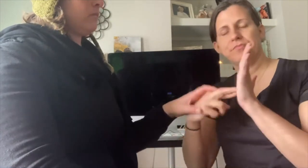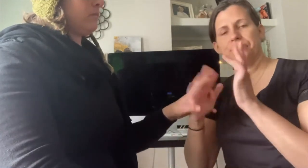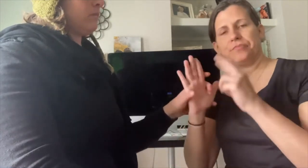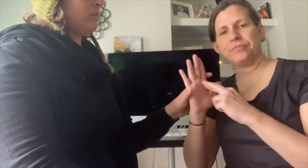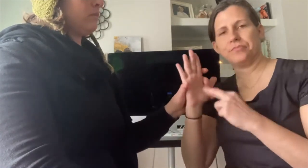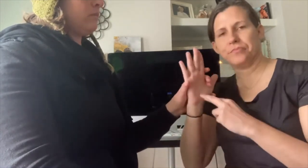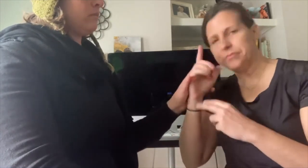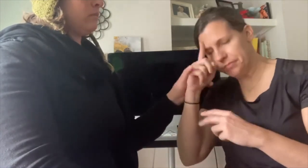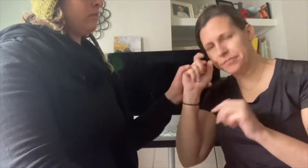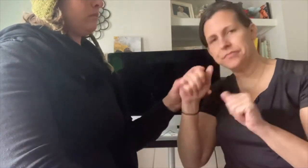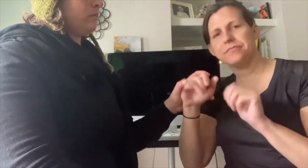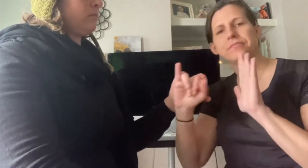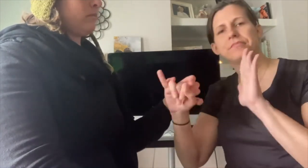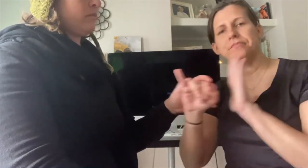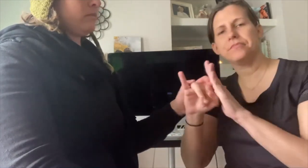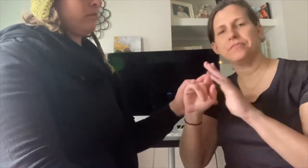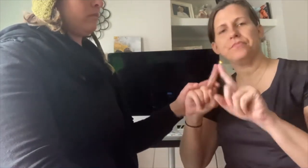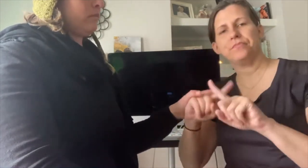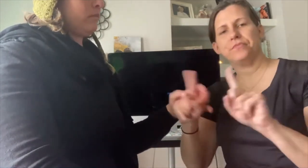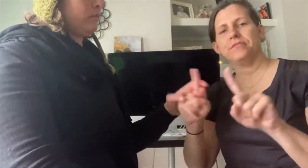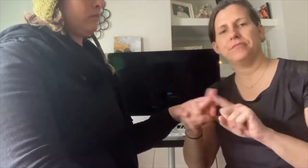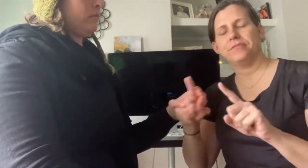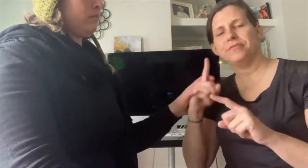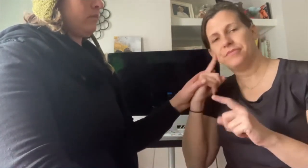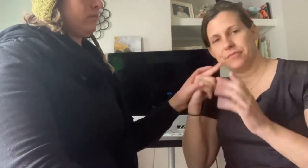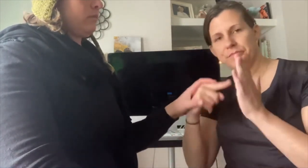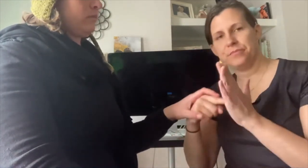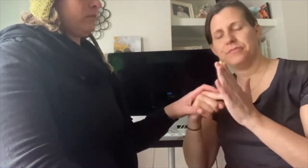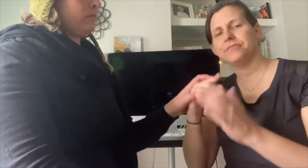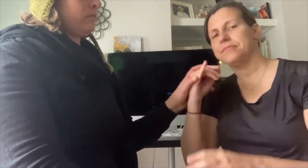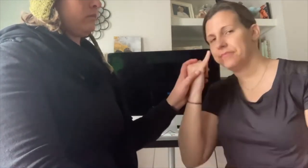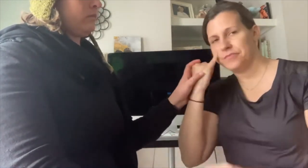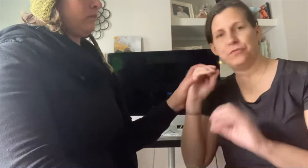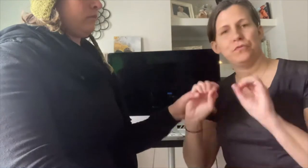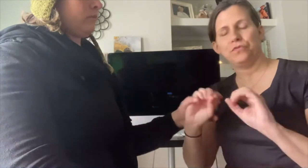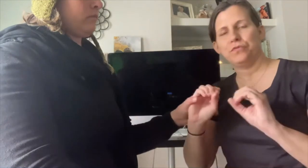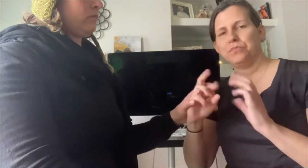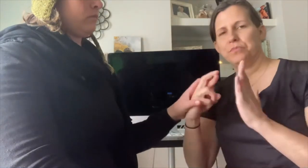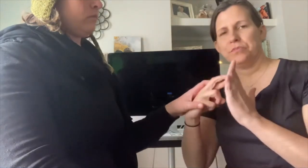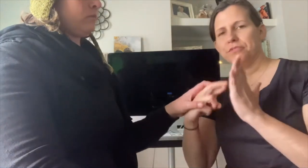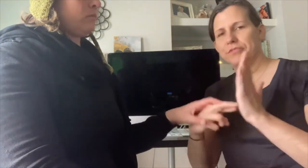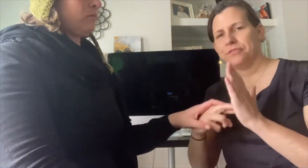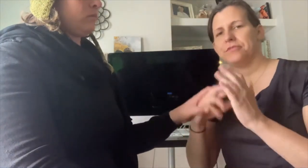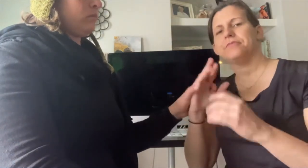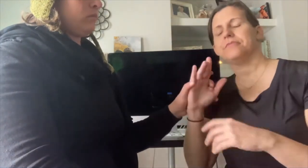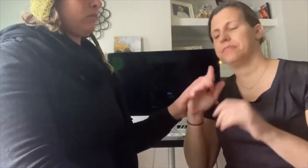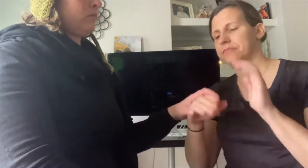For example, the letter B is made by connecting the dot 1 and dot 2 positions on the